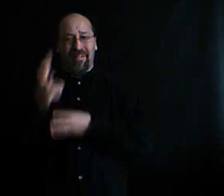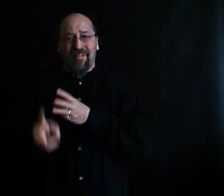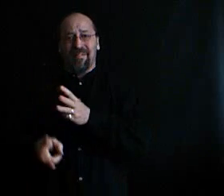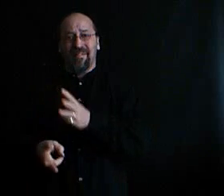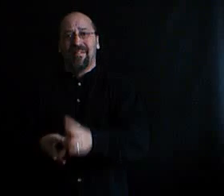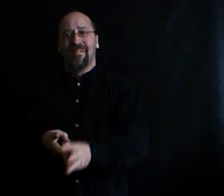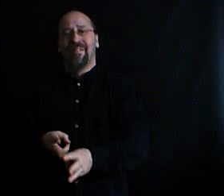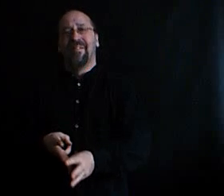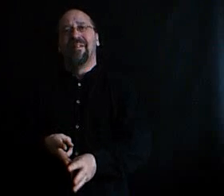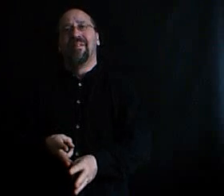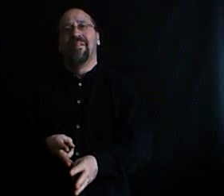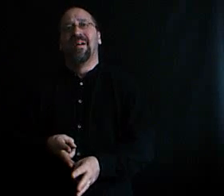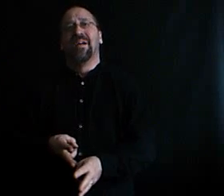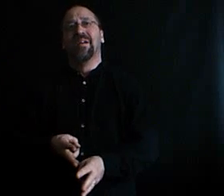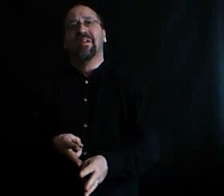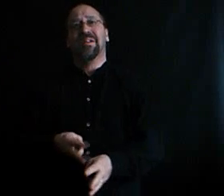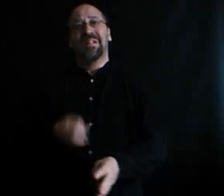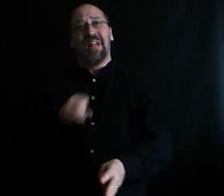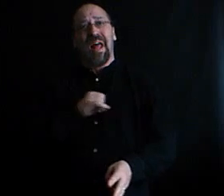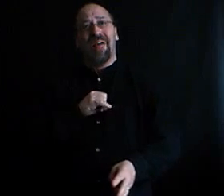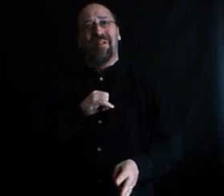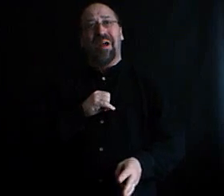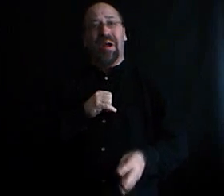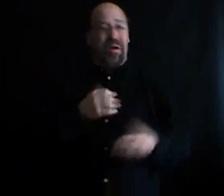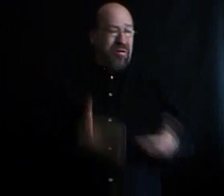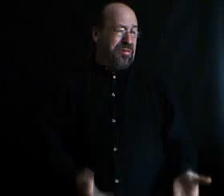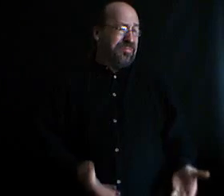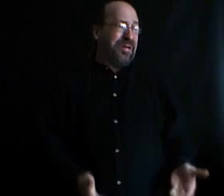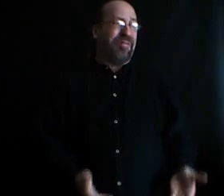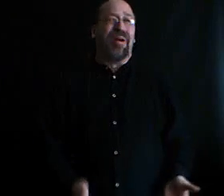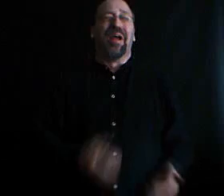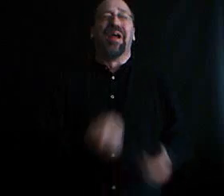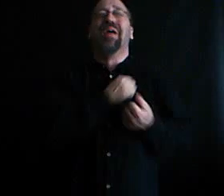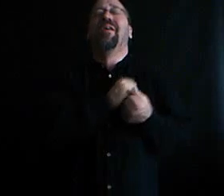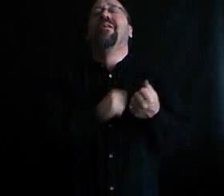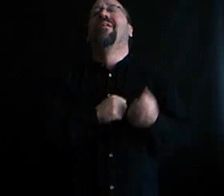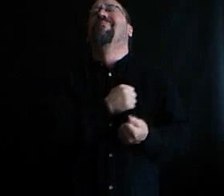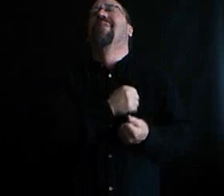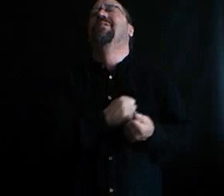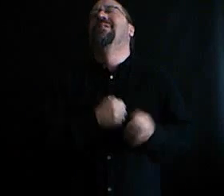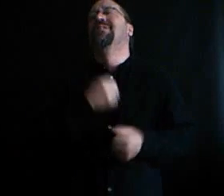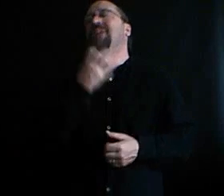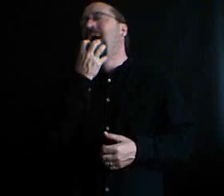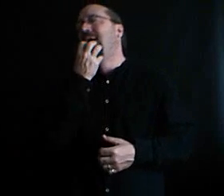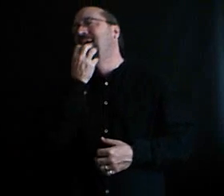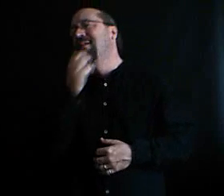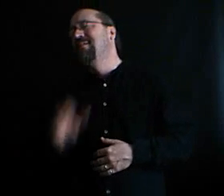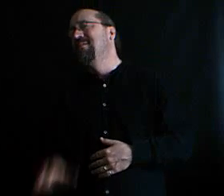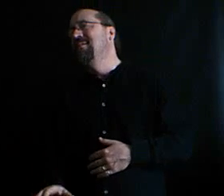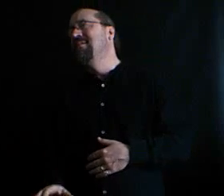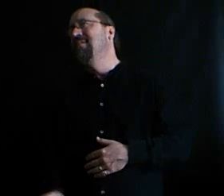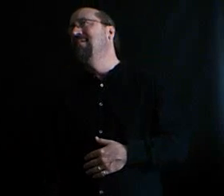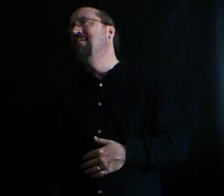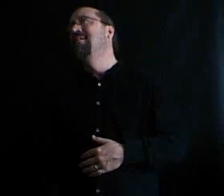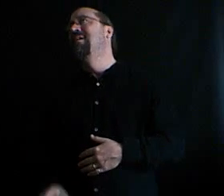I was left here to grieve. Precious child, my